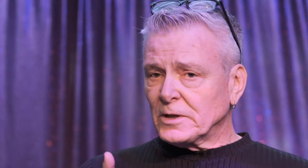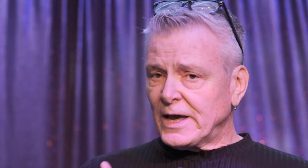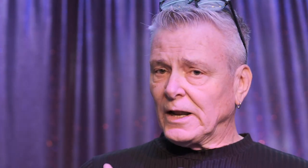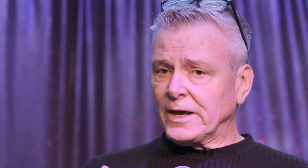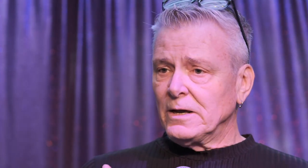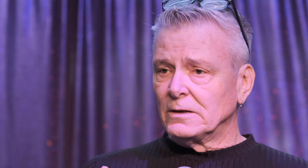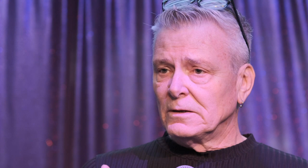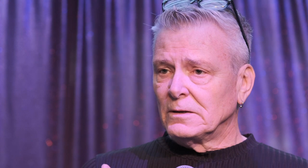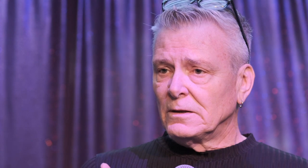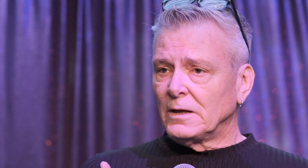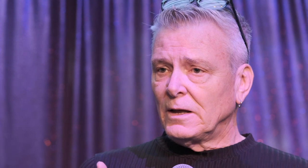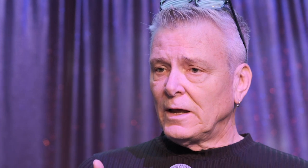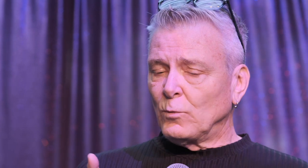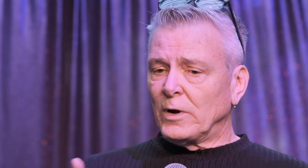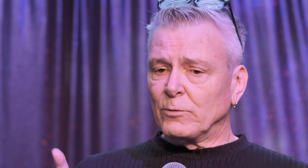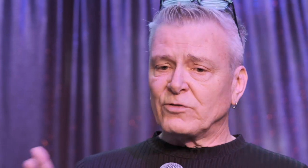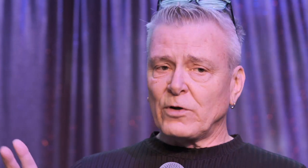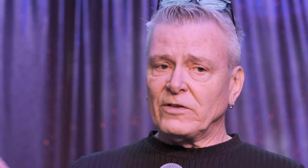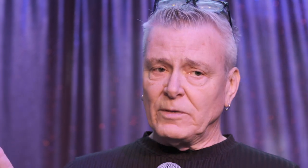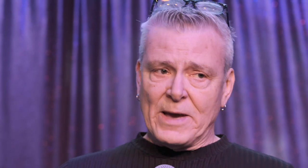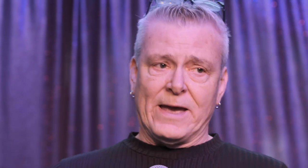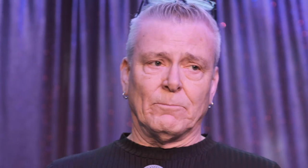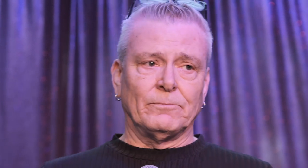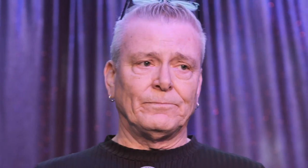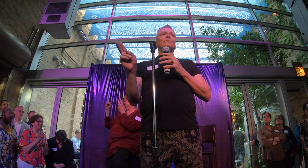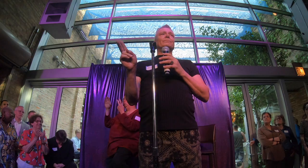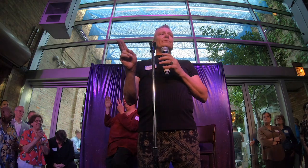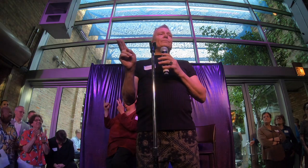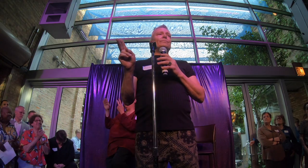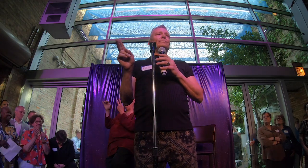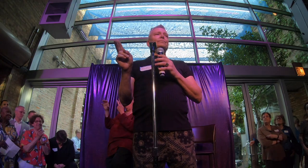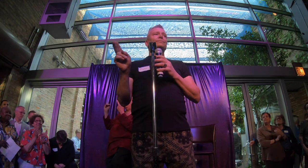was Bill Kelly, and one was Tracy Baim.